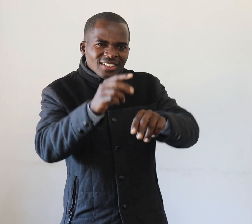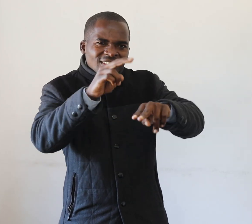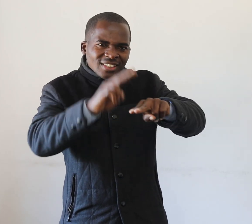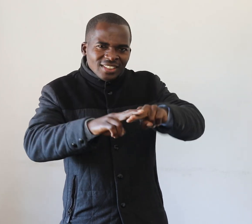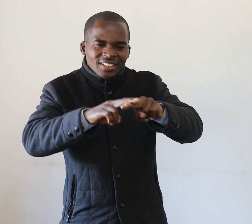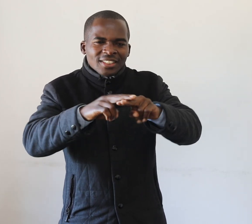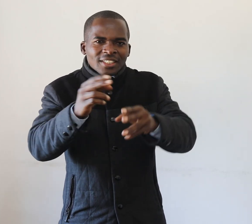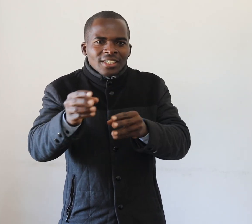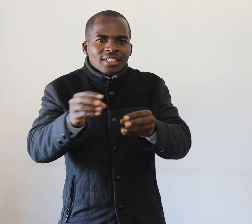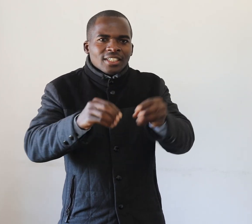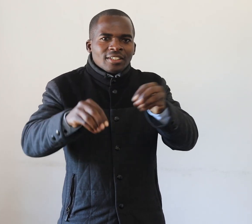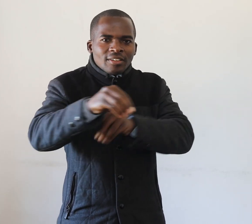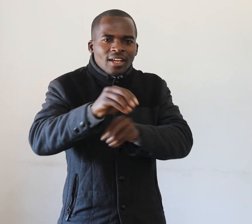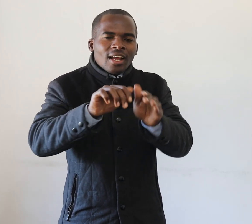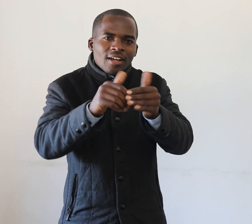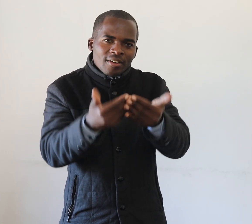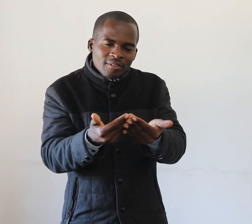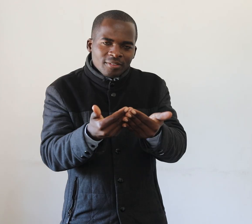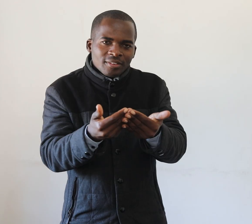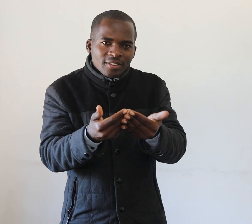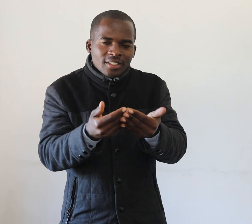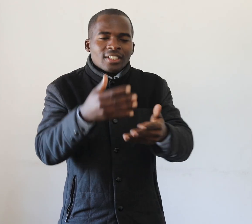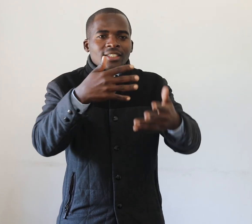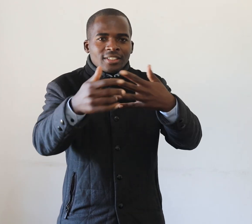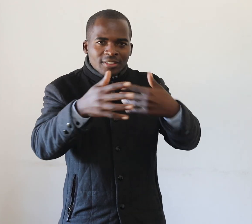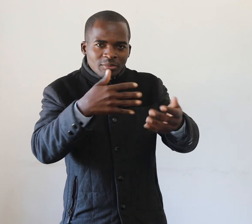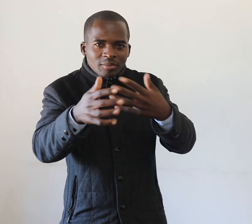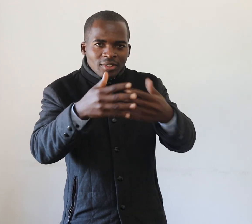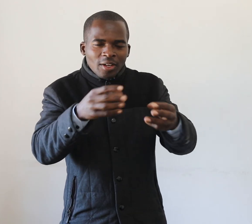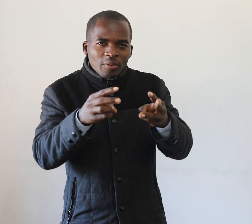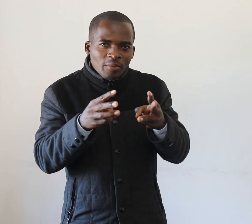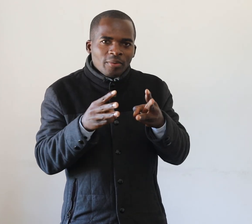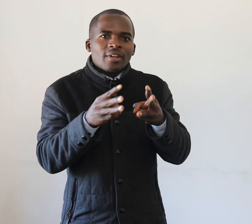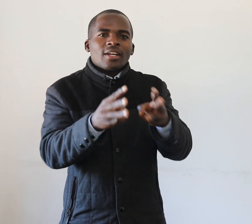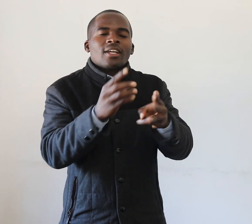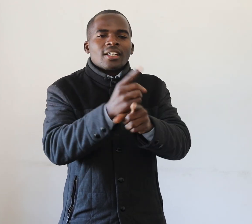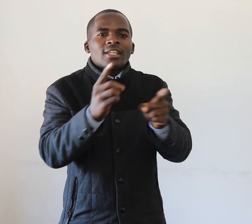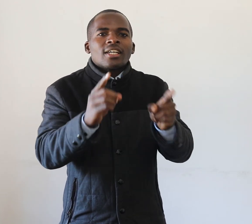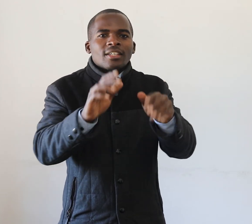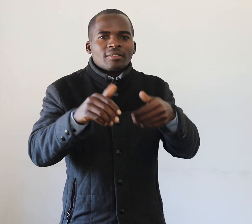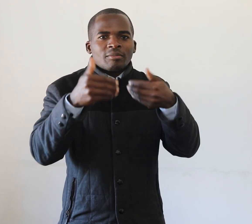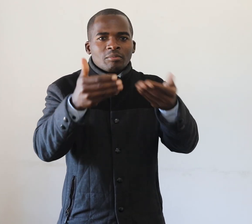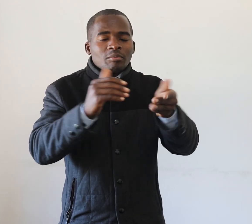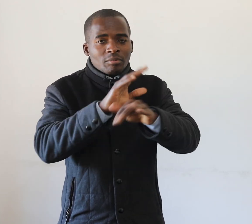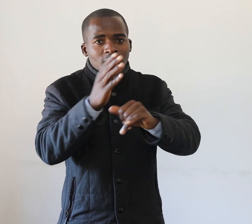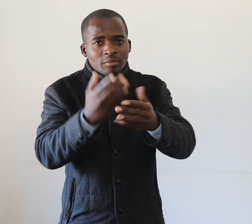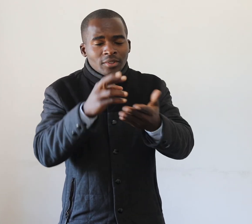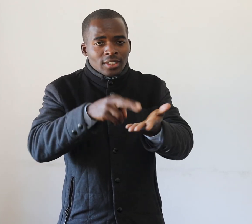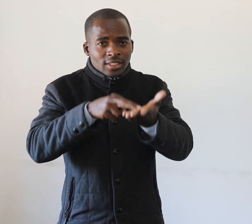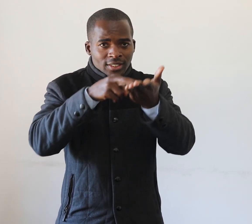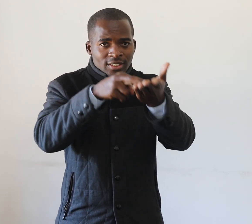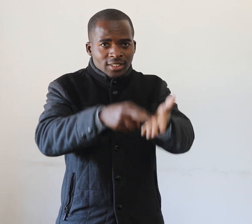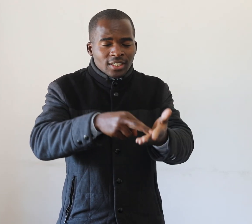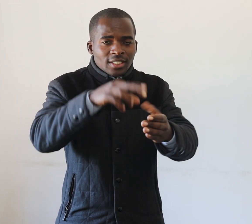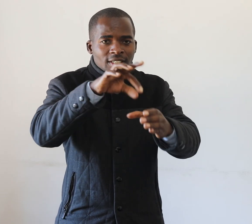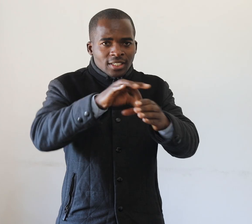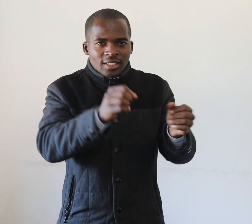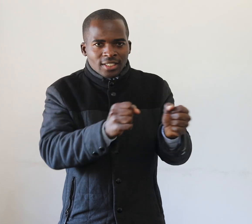replaced. In simple terms, it provides that proportional representation members of parliament are